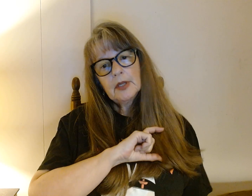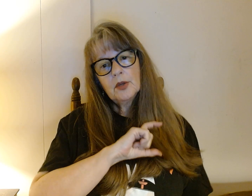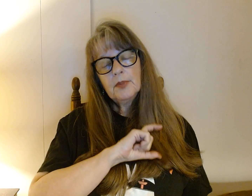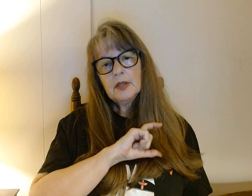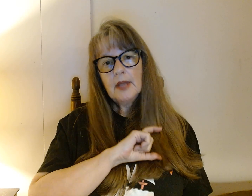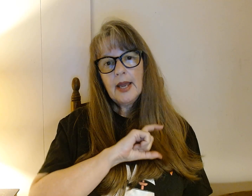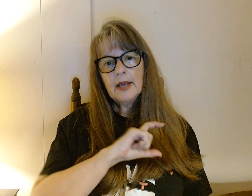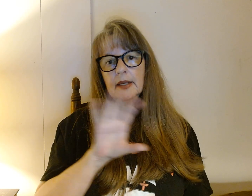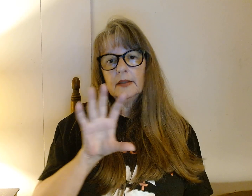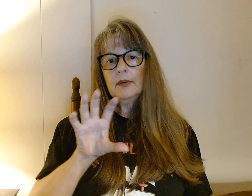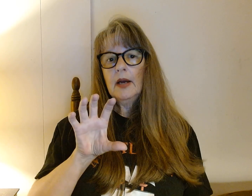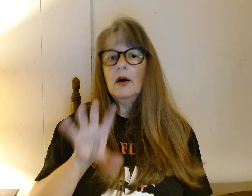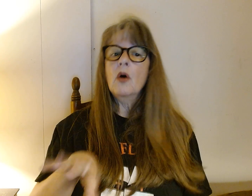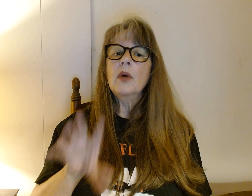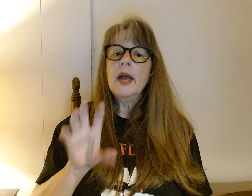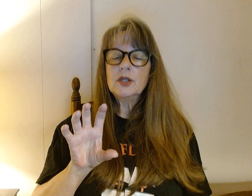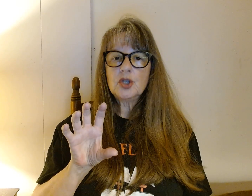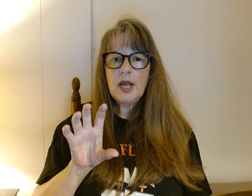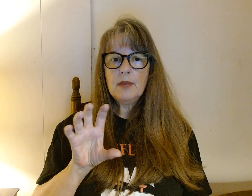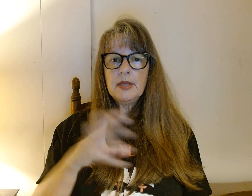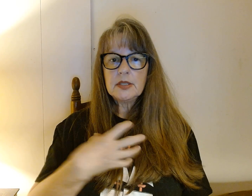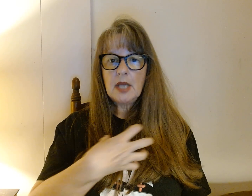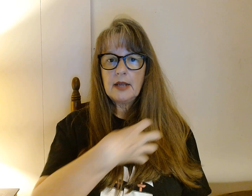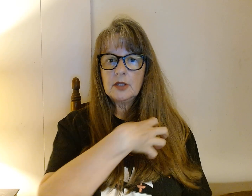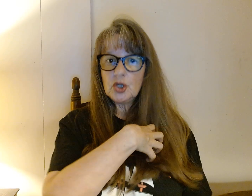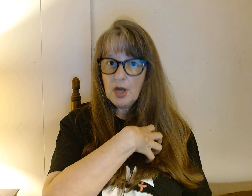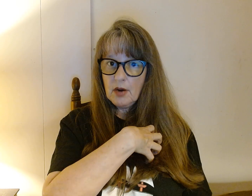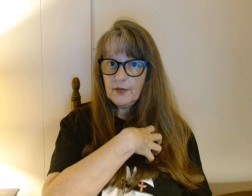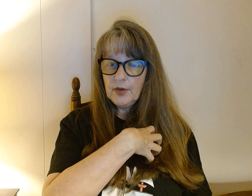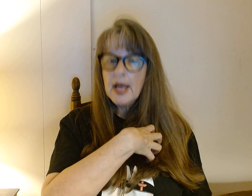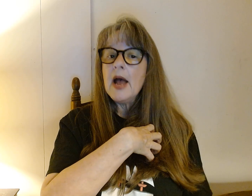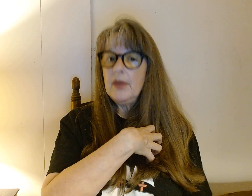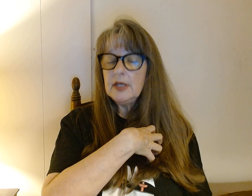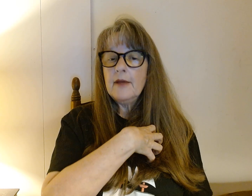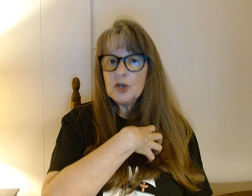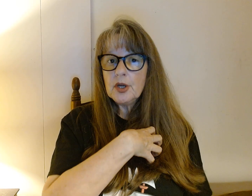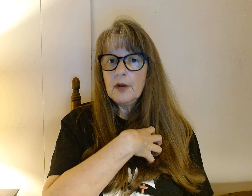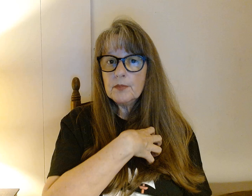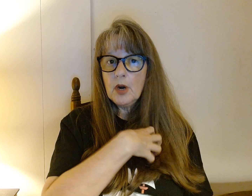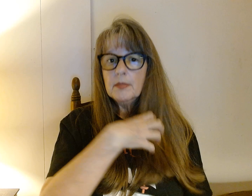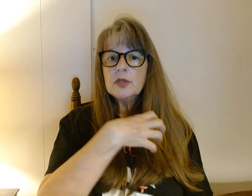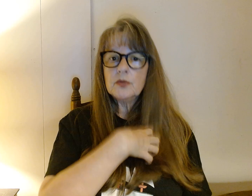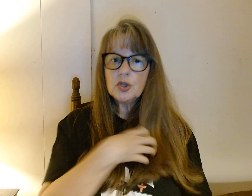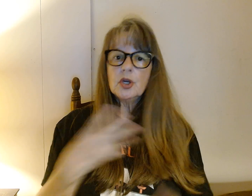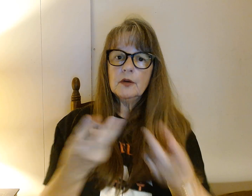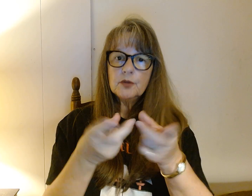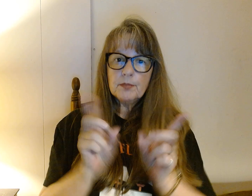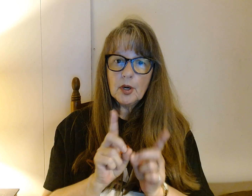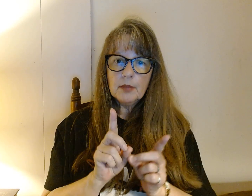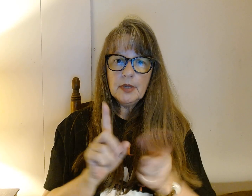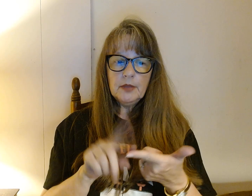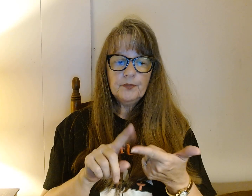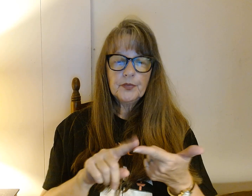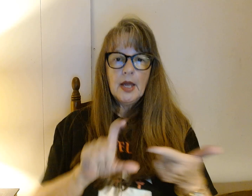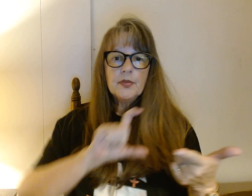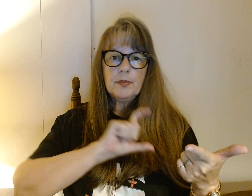be that, like a whole hand shape is like the sheriff. And they did have the sheriff department. So the sheriff department, the